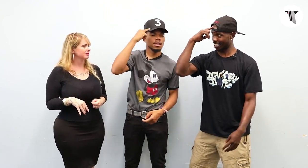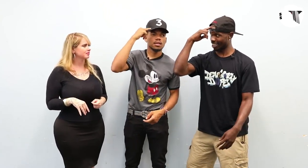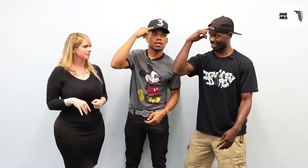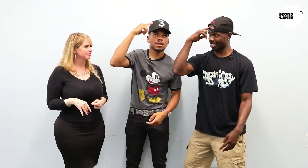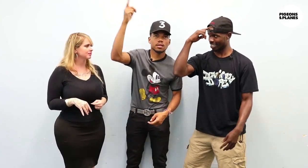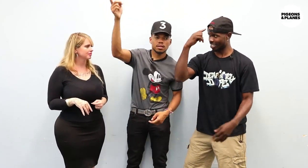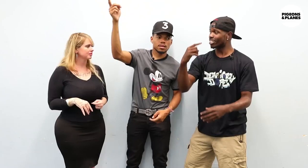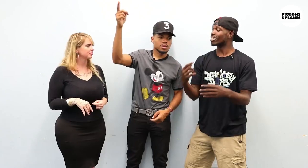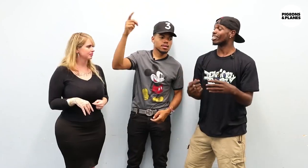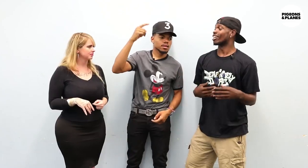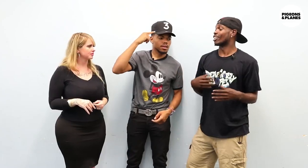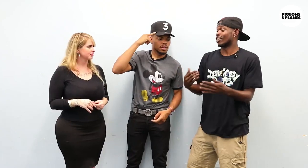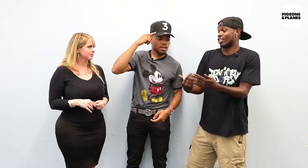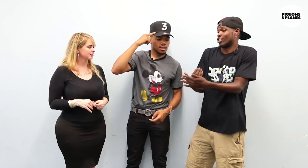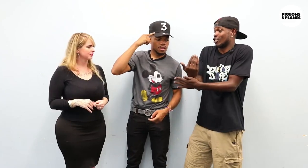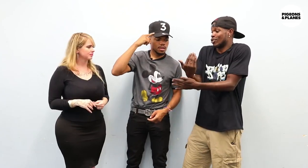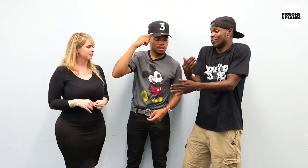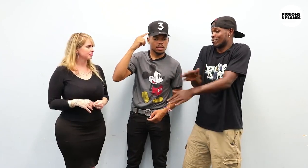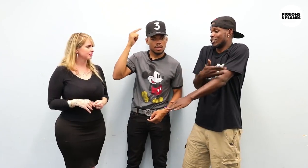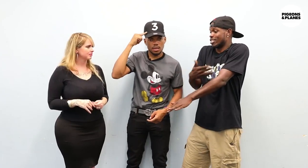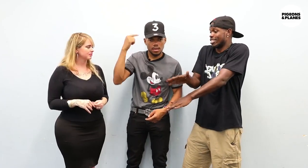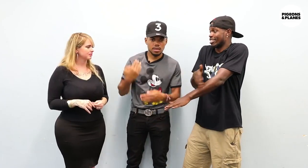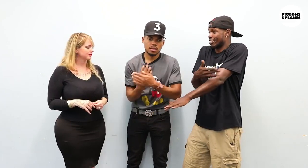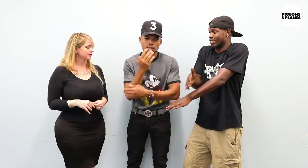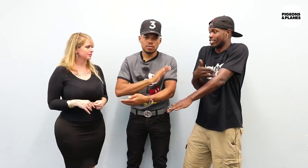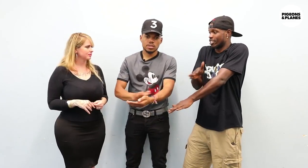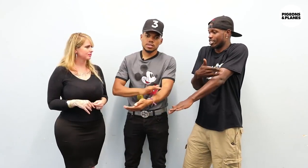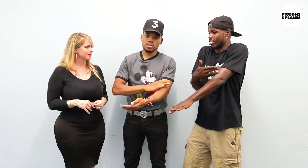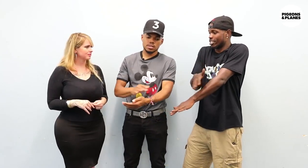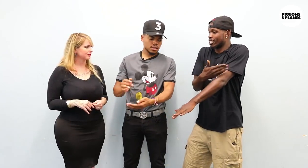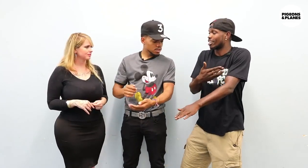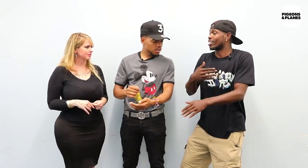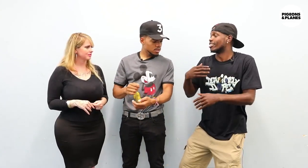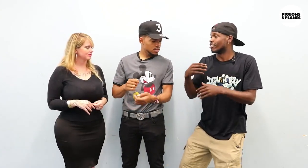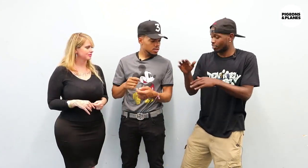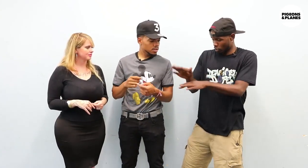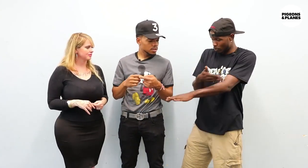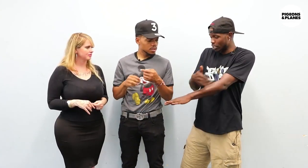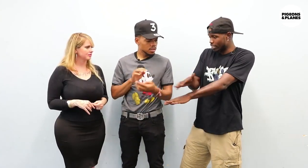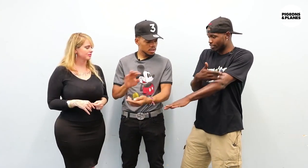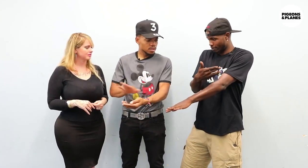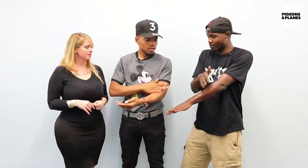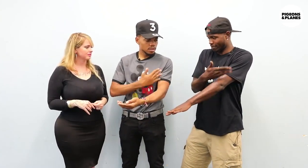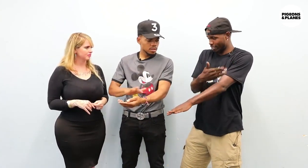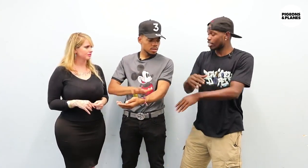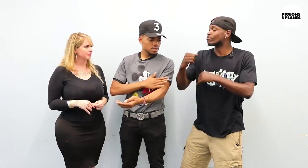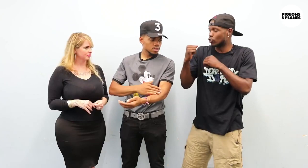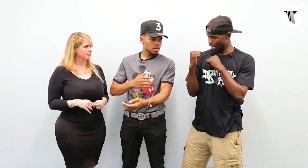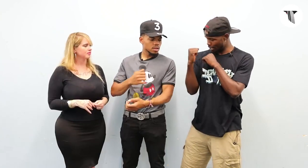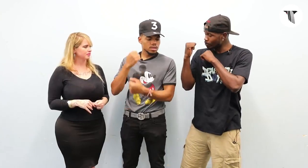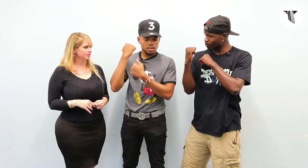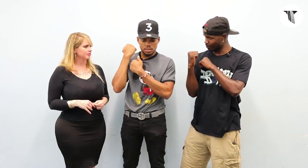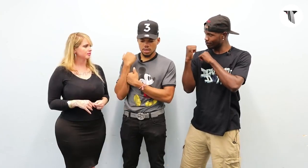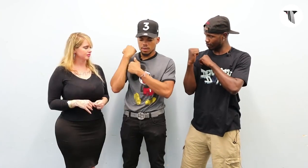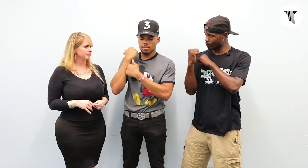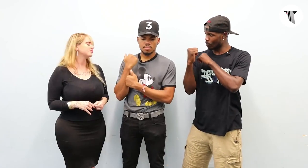He think. The new music? He think the new shit. New music, jam. Jam.